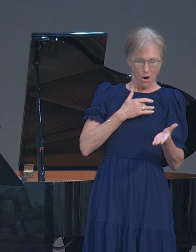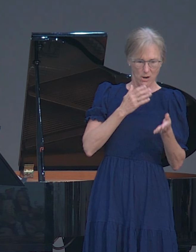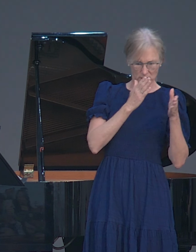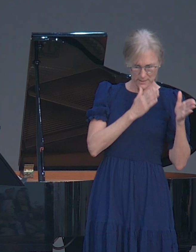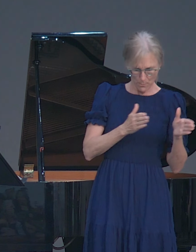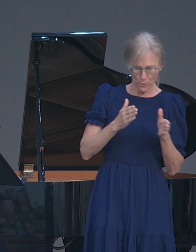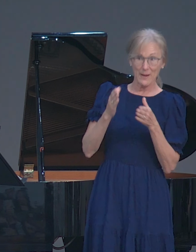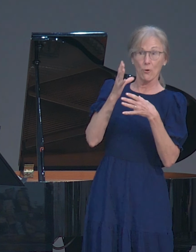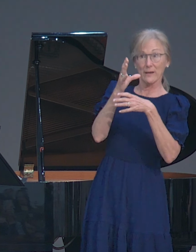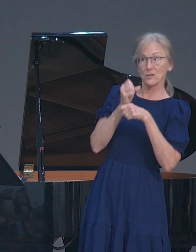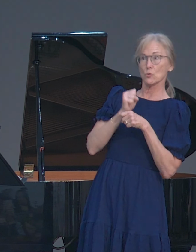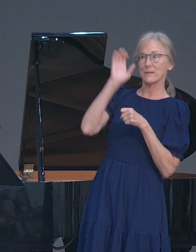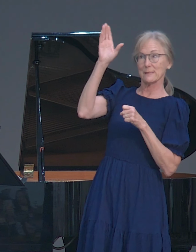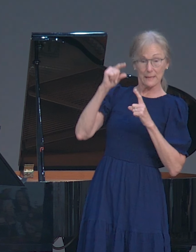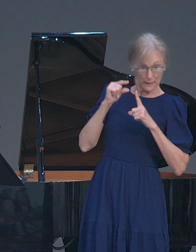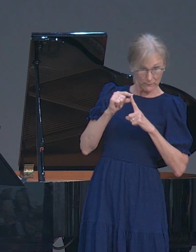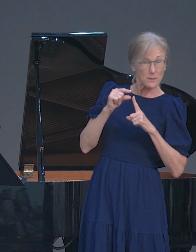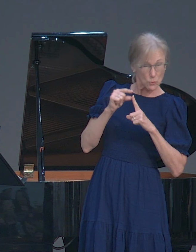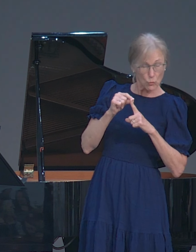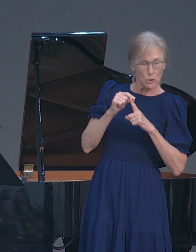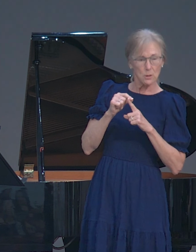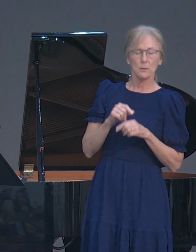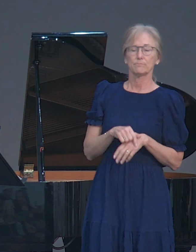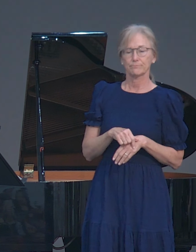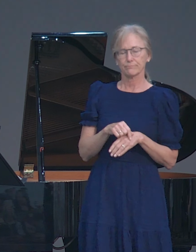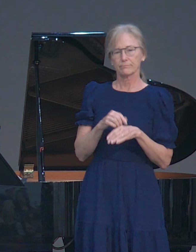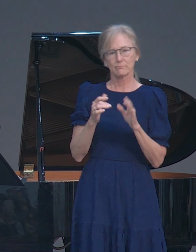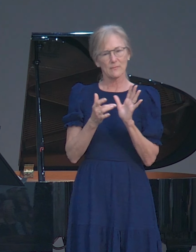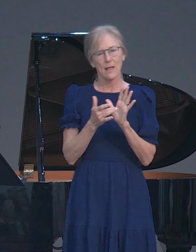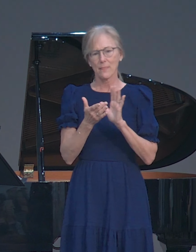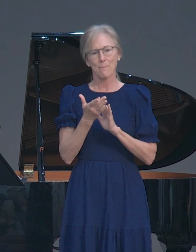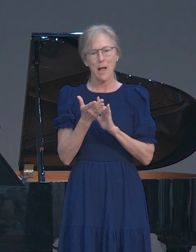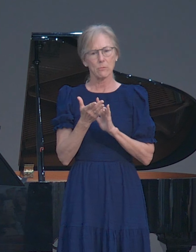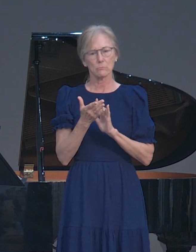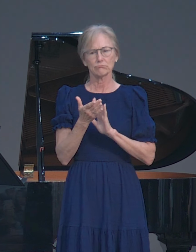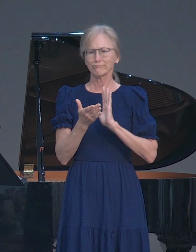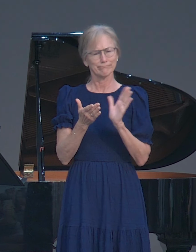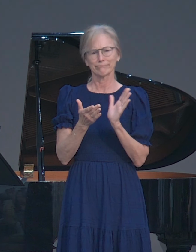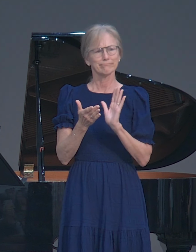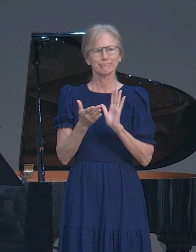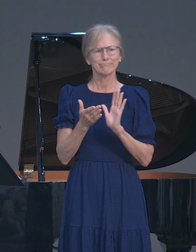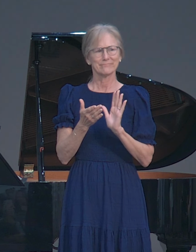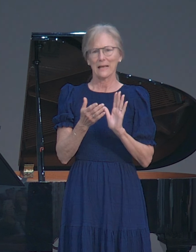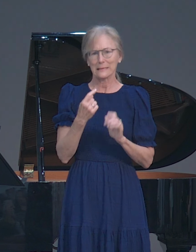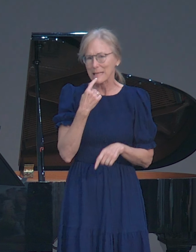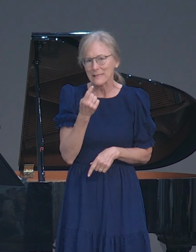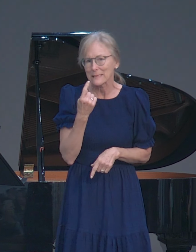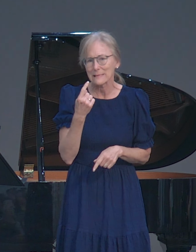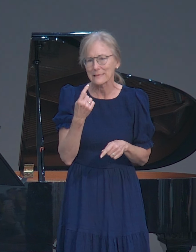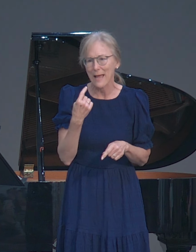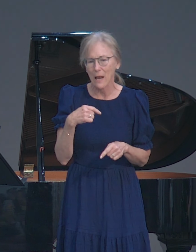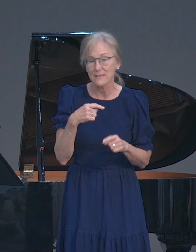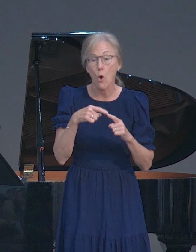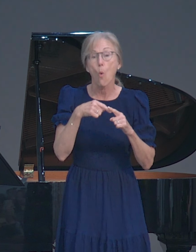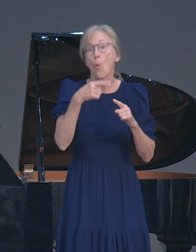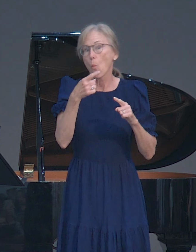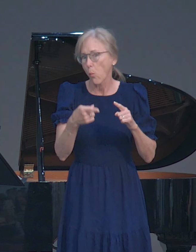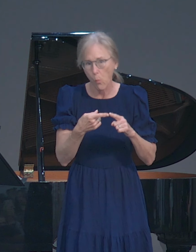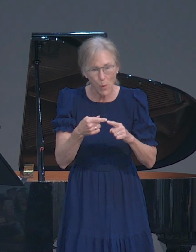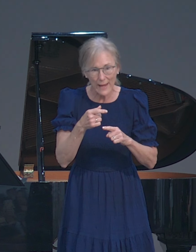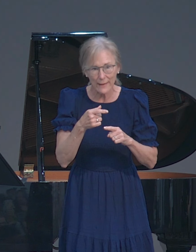You know, the Bible doesn't tell us when to observe communion on Sunday, but the Bible does tell us